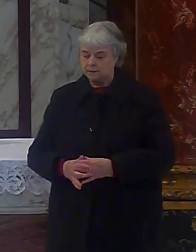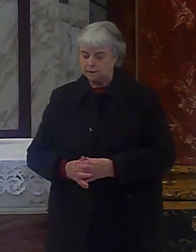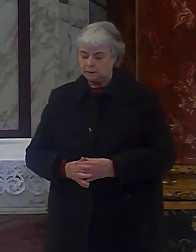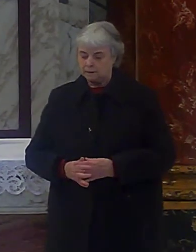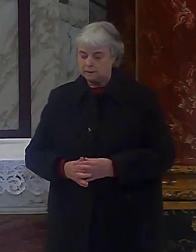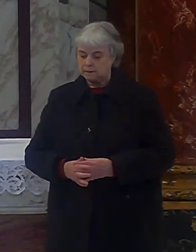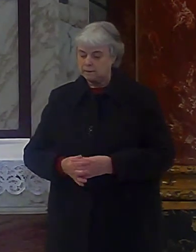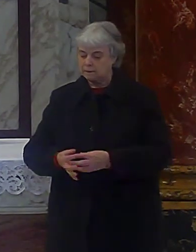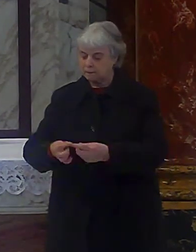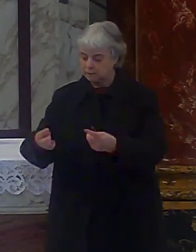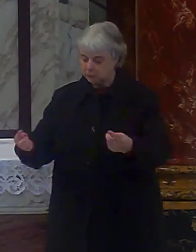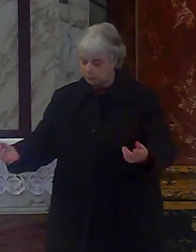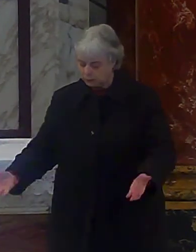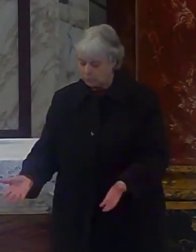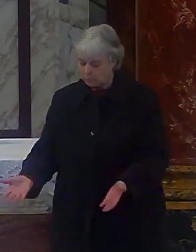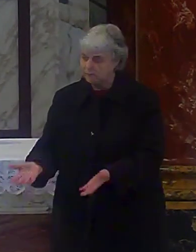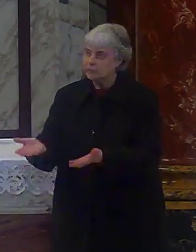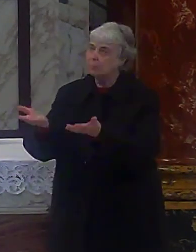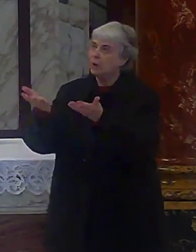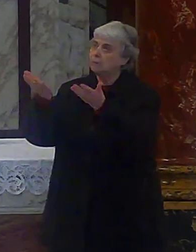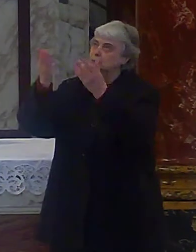lift up your heart